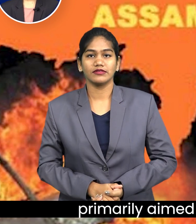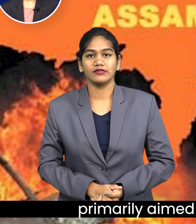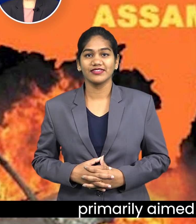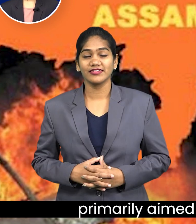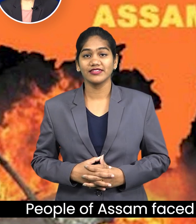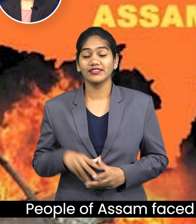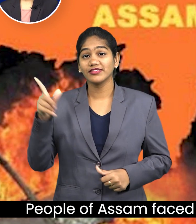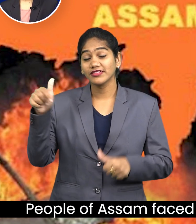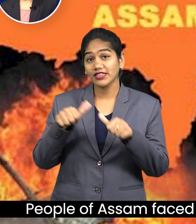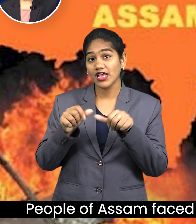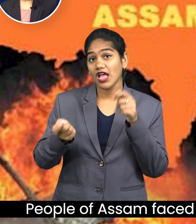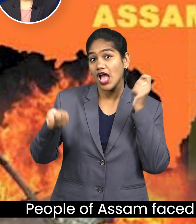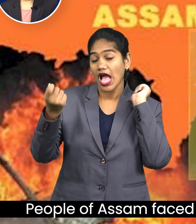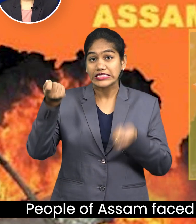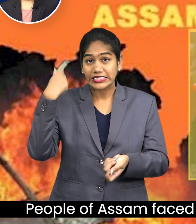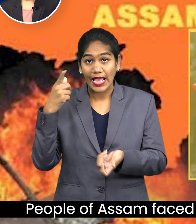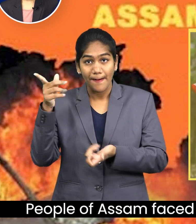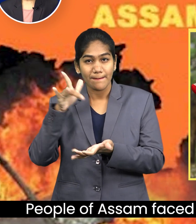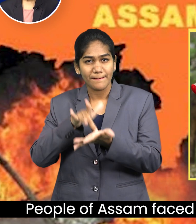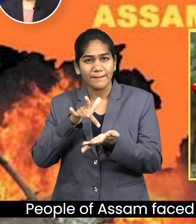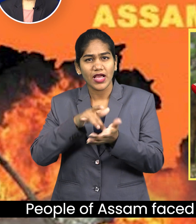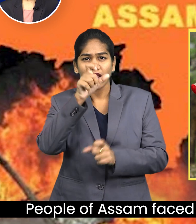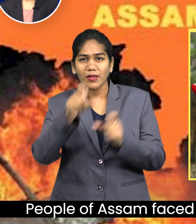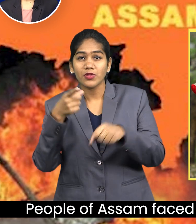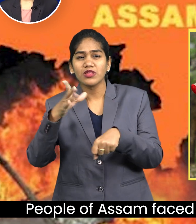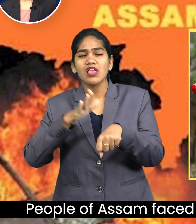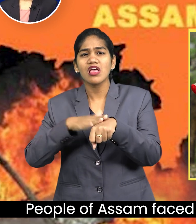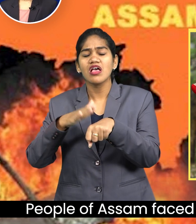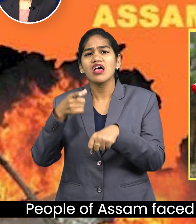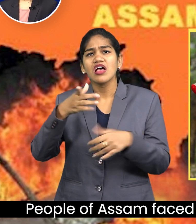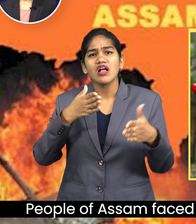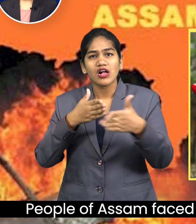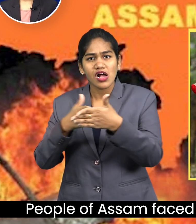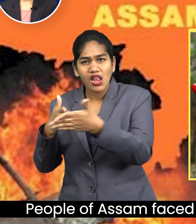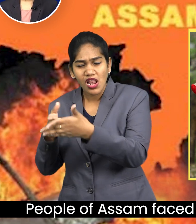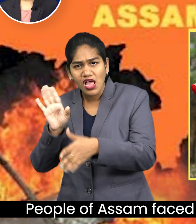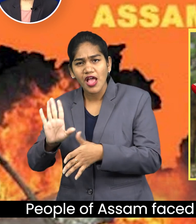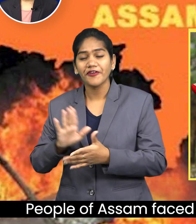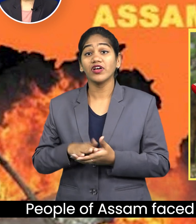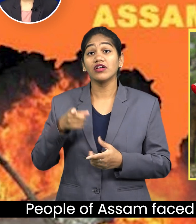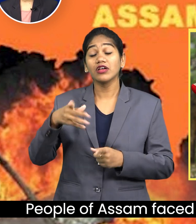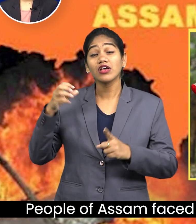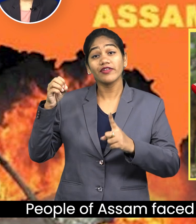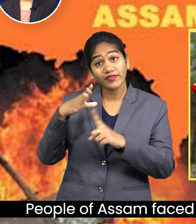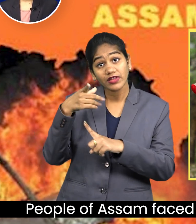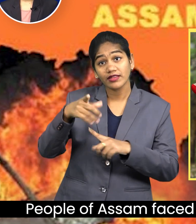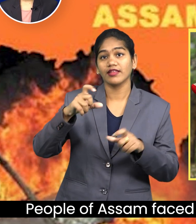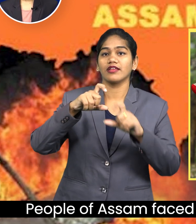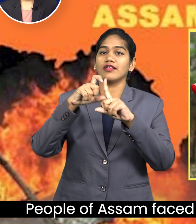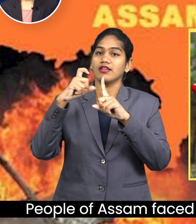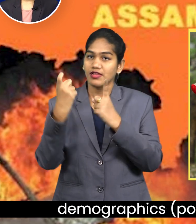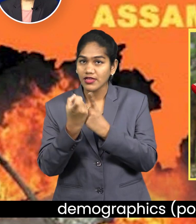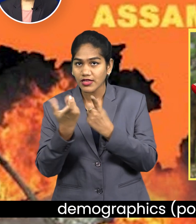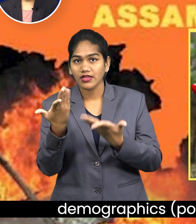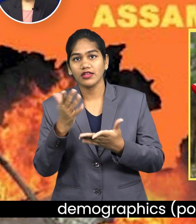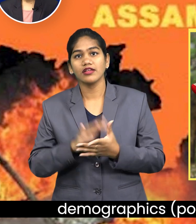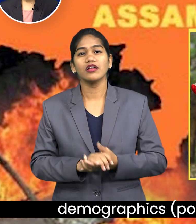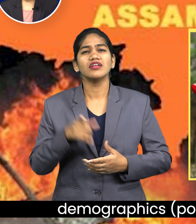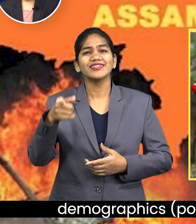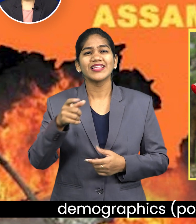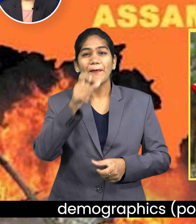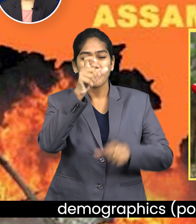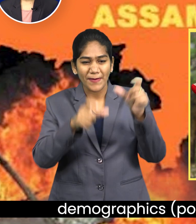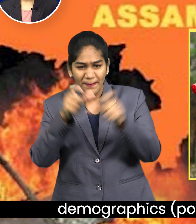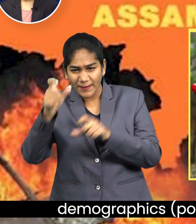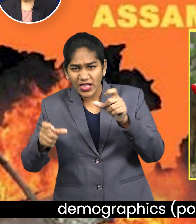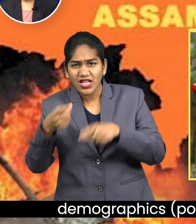People of Assam faced challenges affecting their culture. Demographics